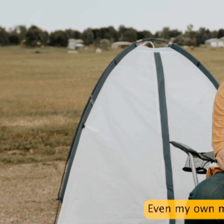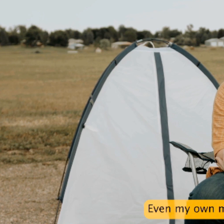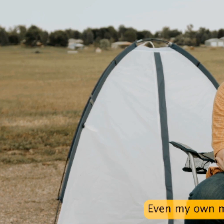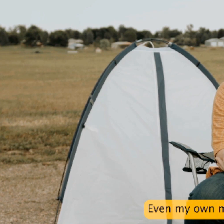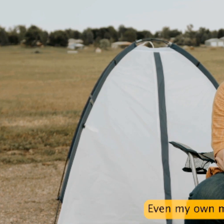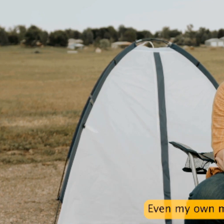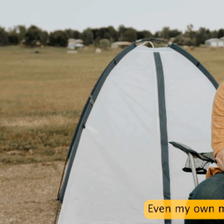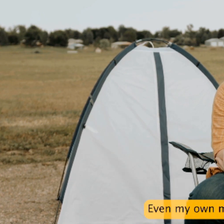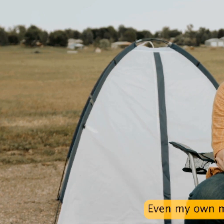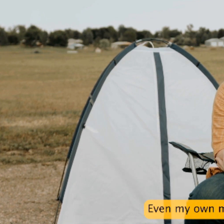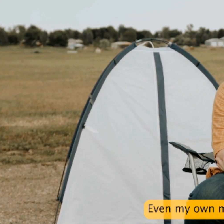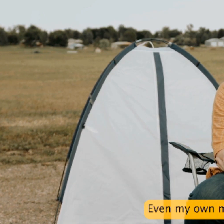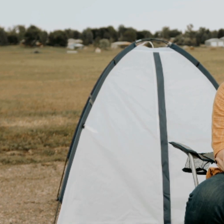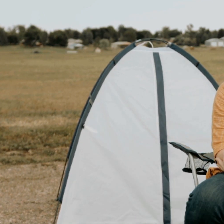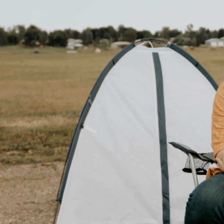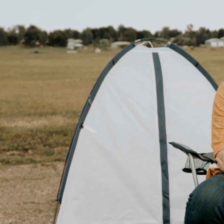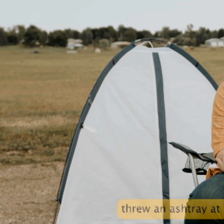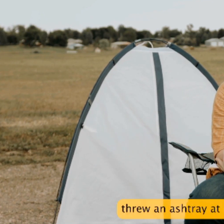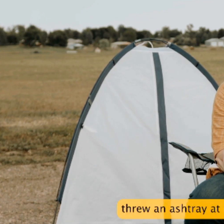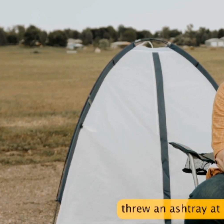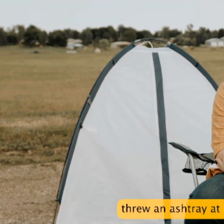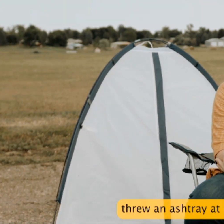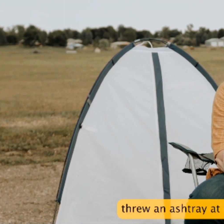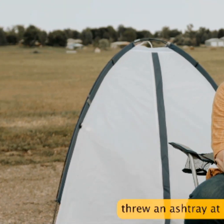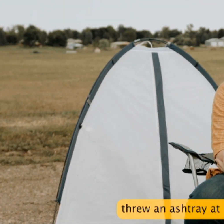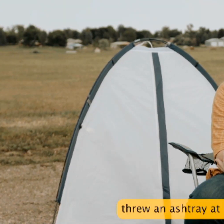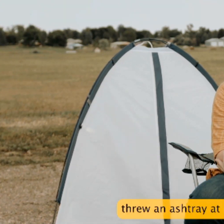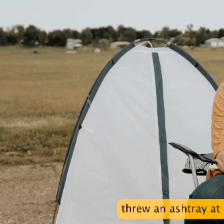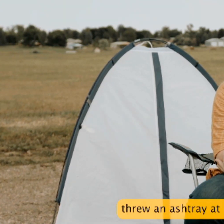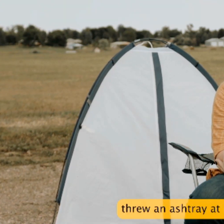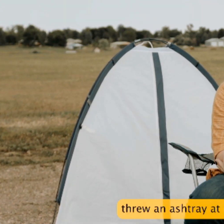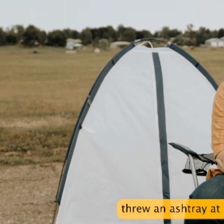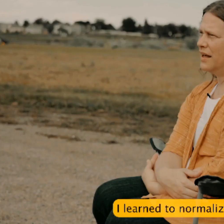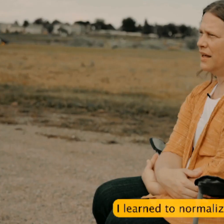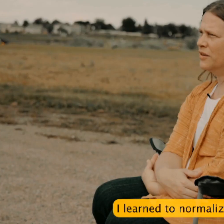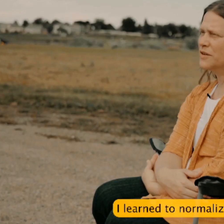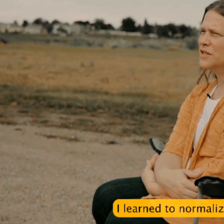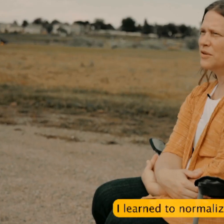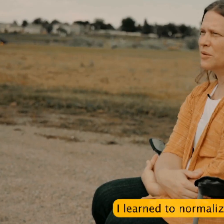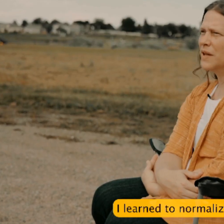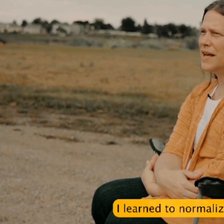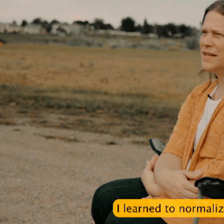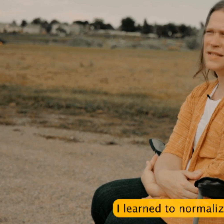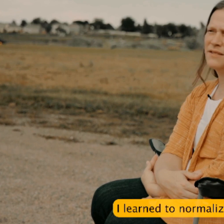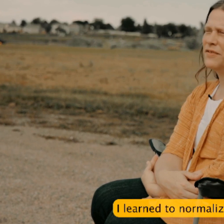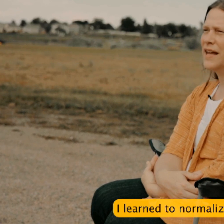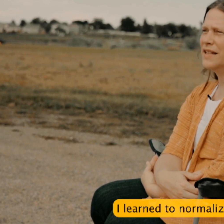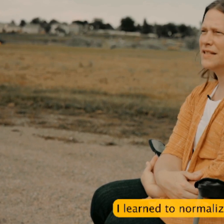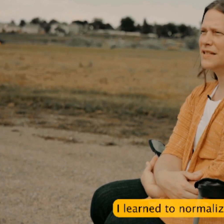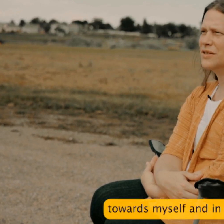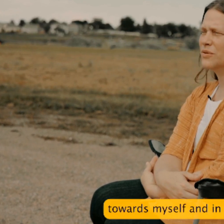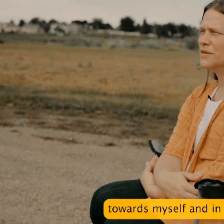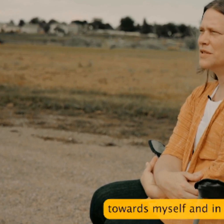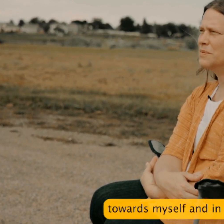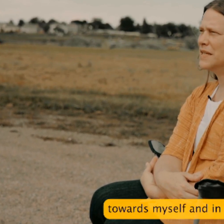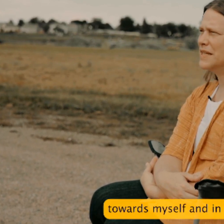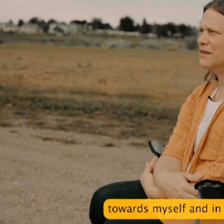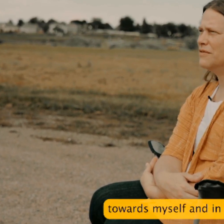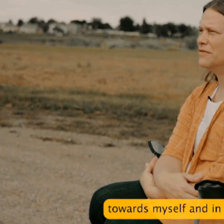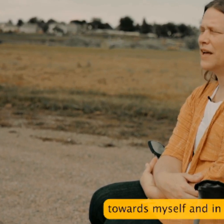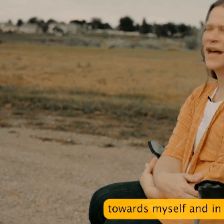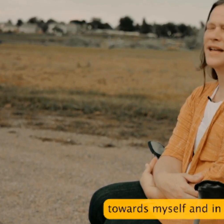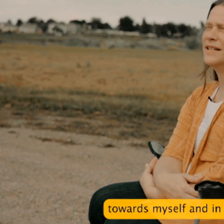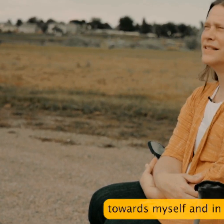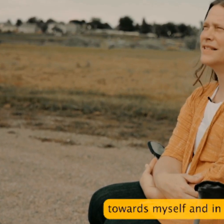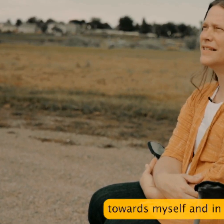Even my own mom threw an ashtray at my head. I learned to normalize violence towards